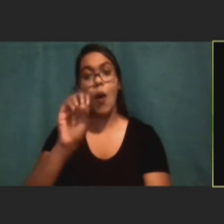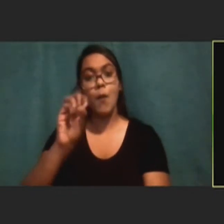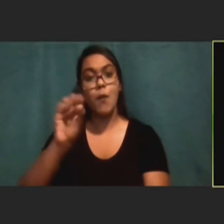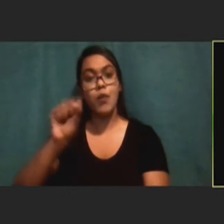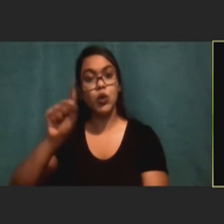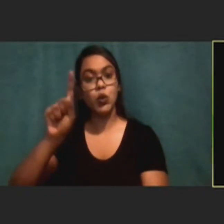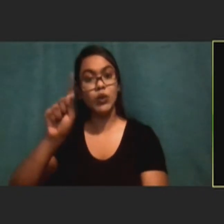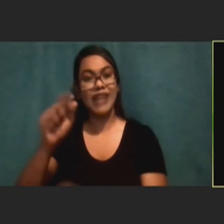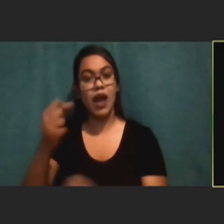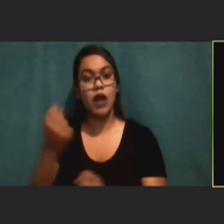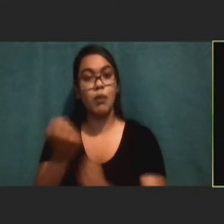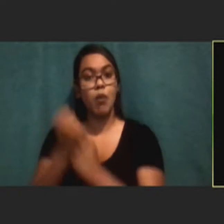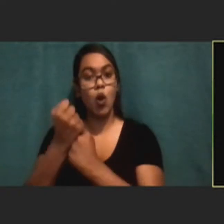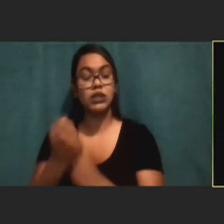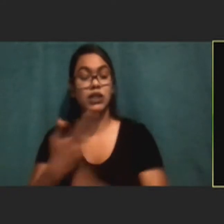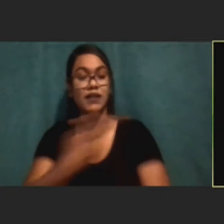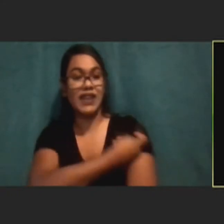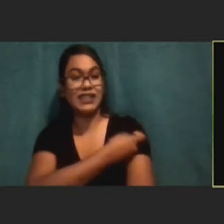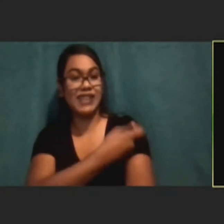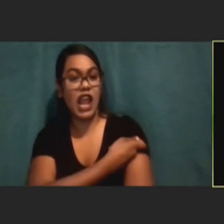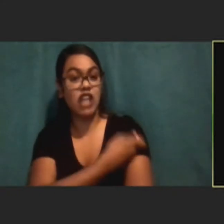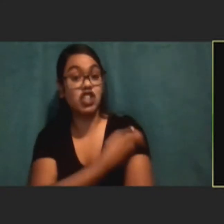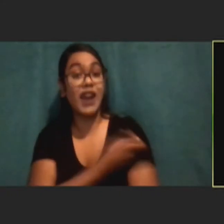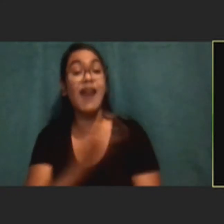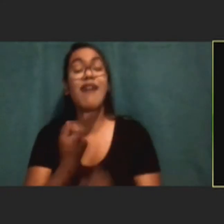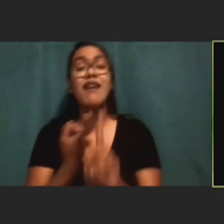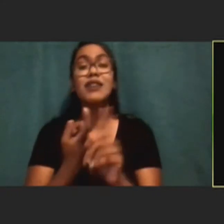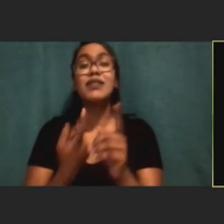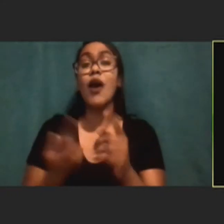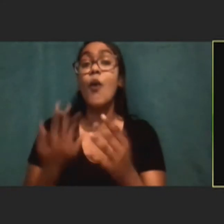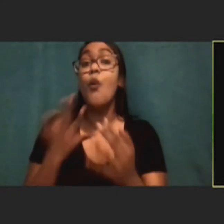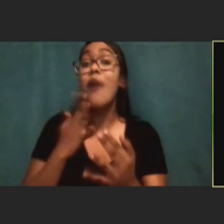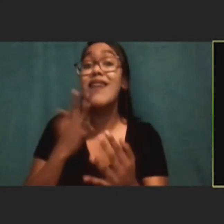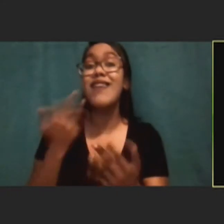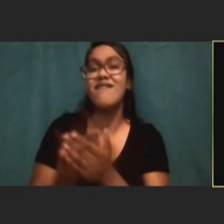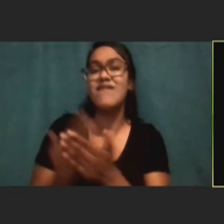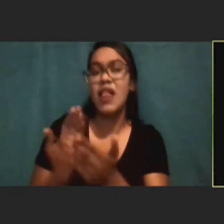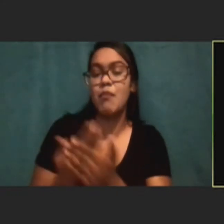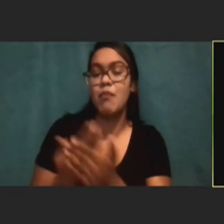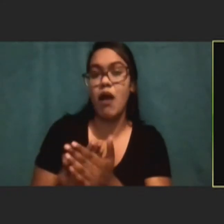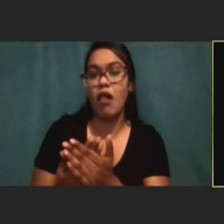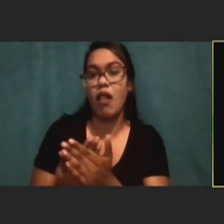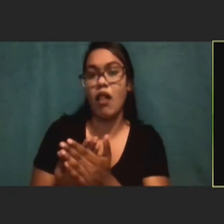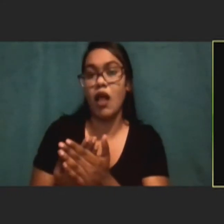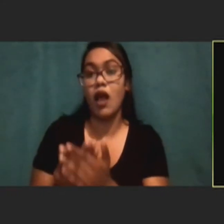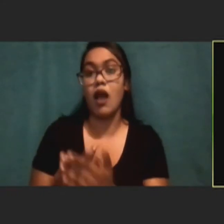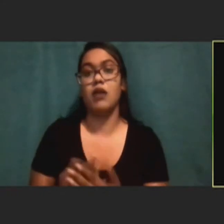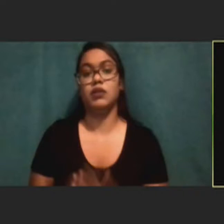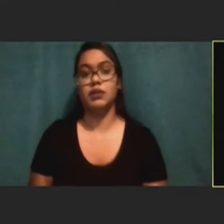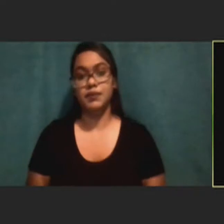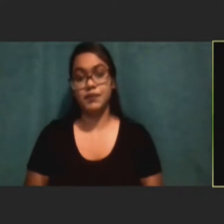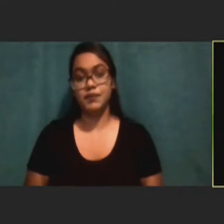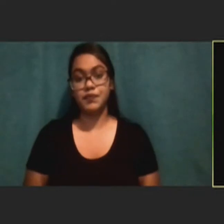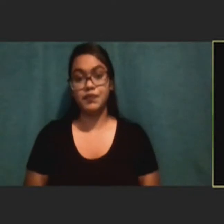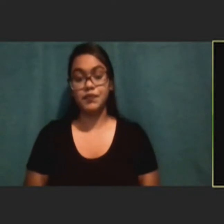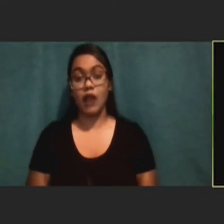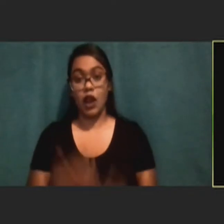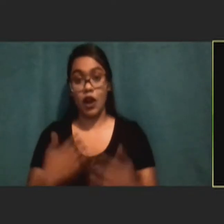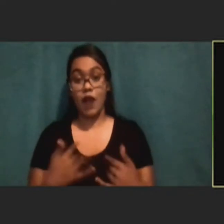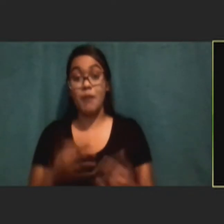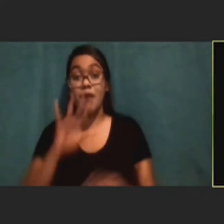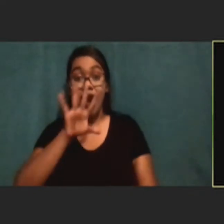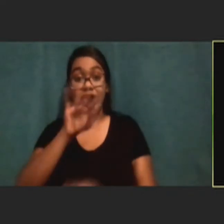and which age groups will be receiving these booster shots? I'm going to hand over to the panelists. If there's